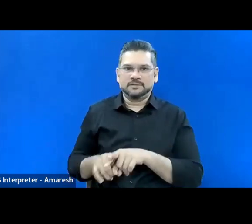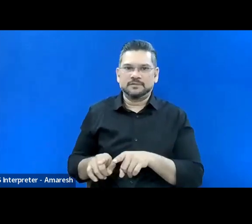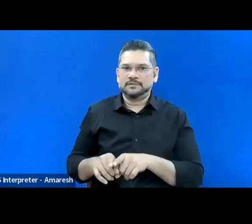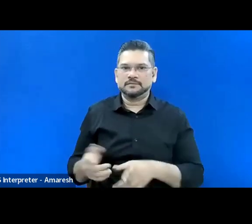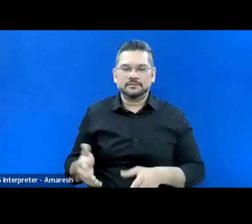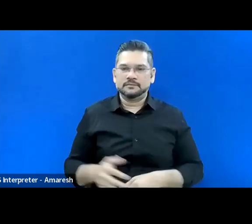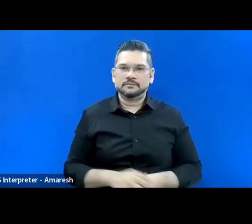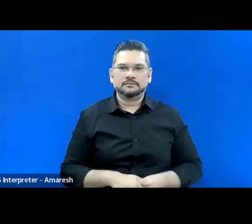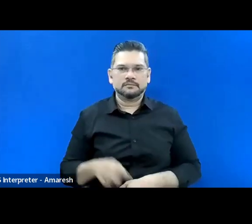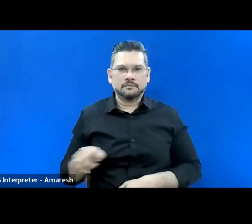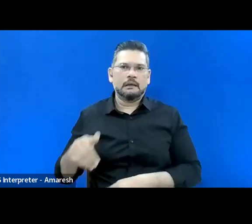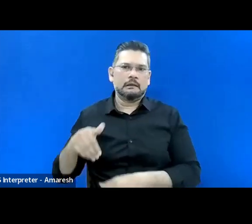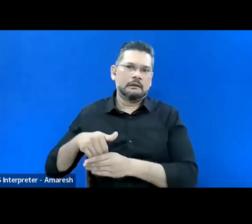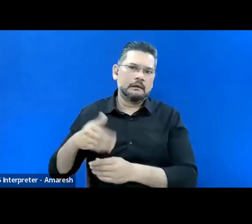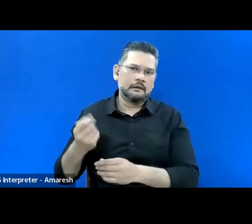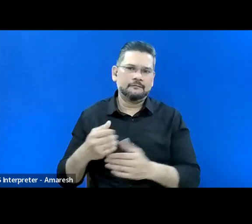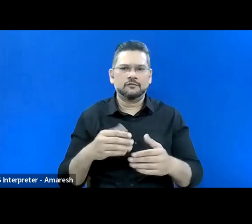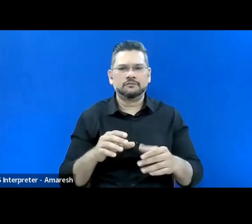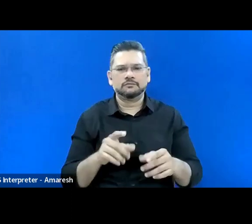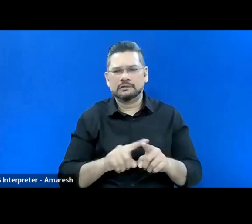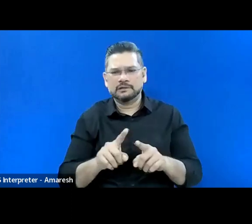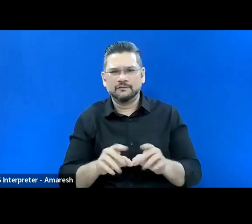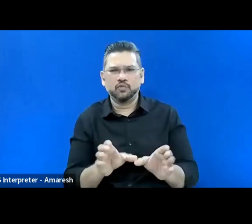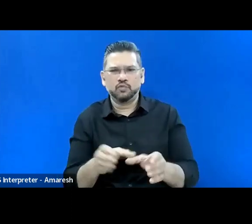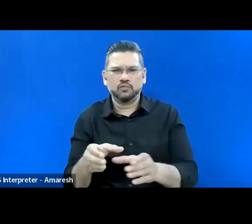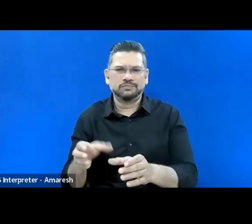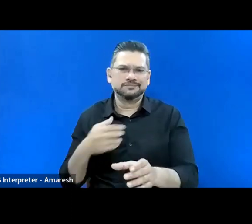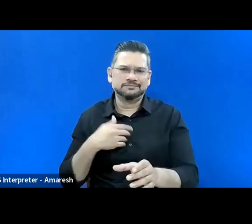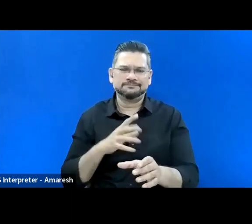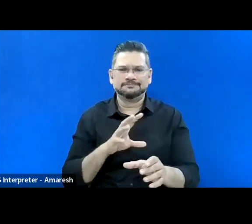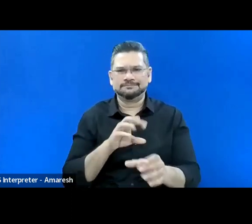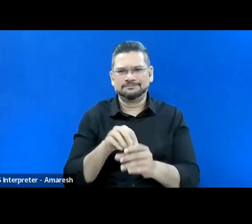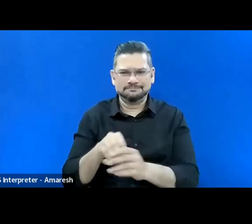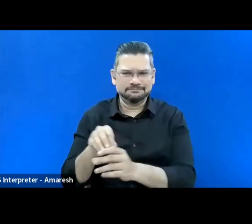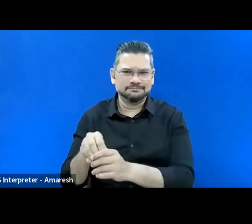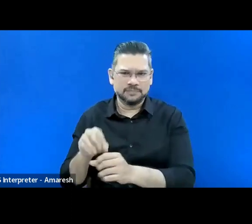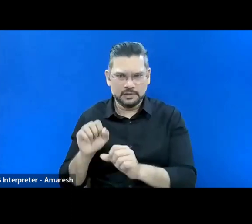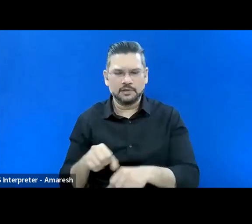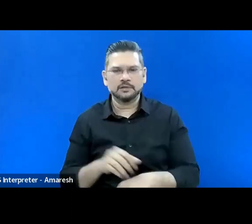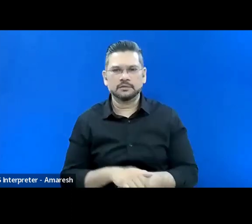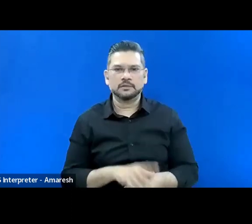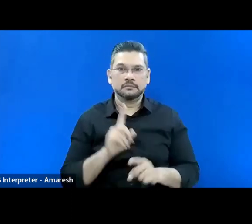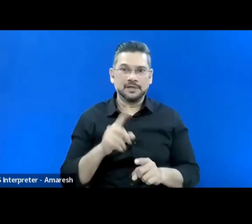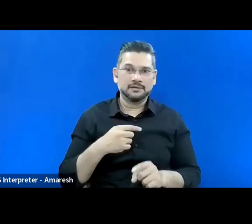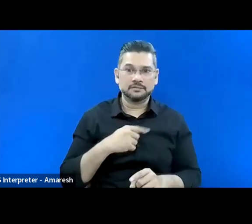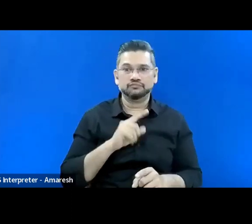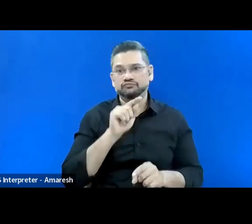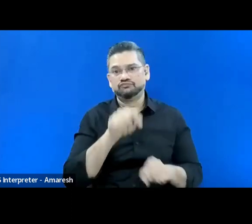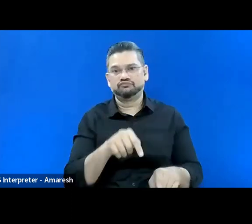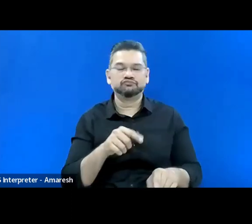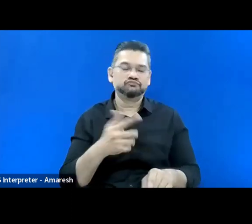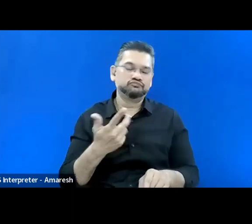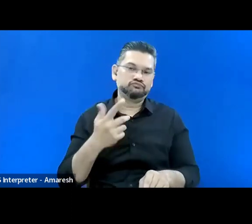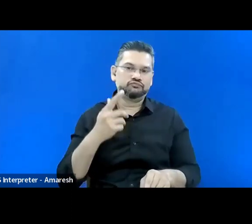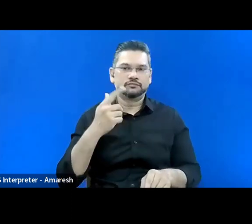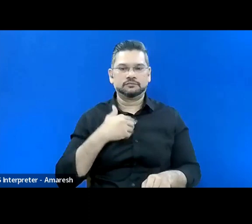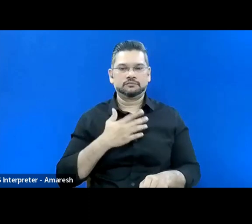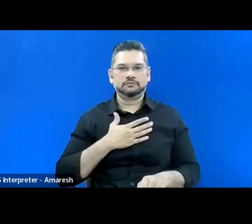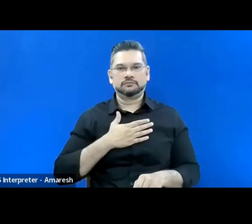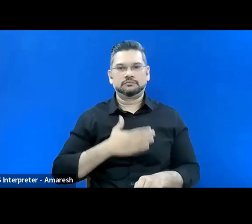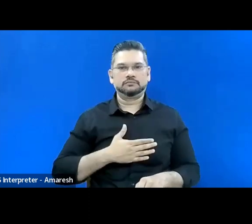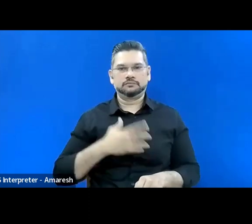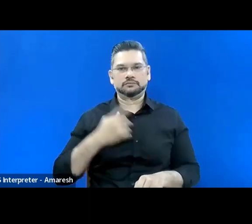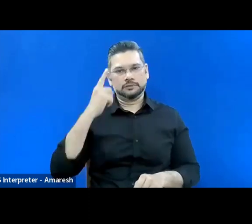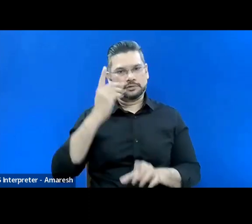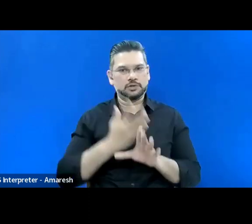different categories, but somehow when I speak about psychosocial disabilities, sometimes my identity gets